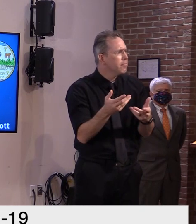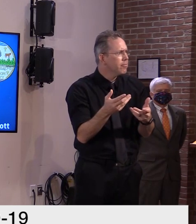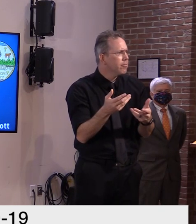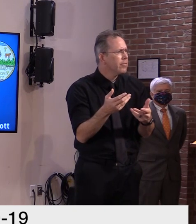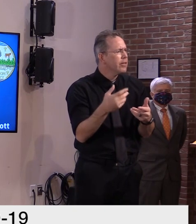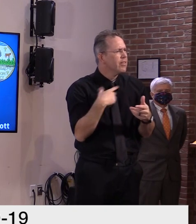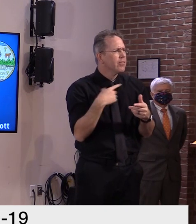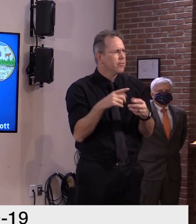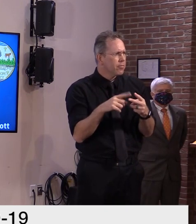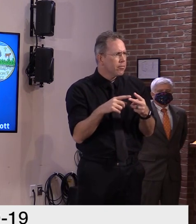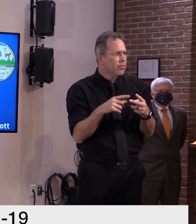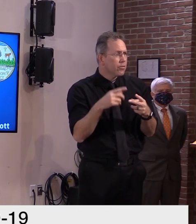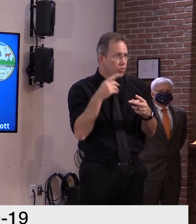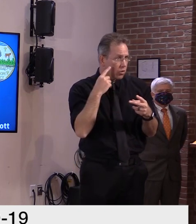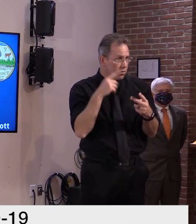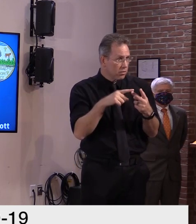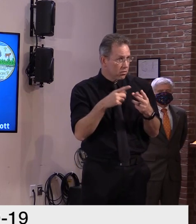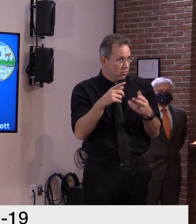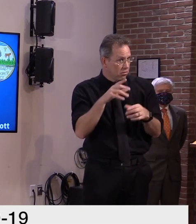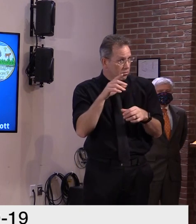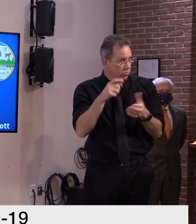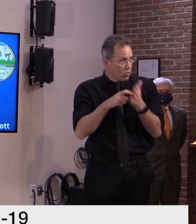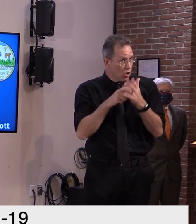people can go to the mountain the same day.